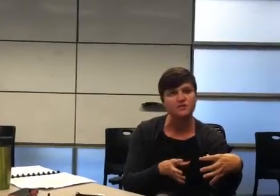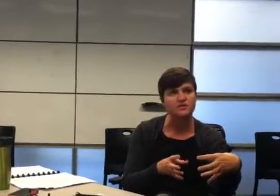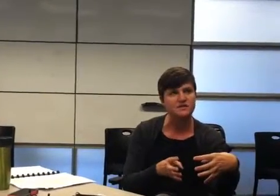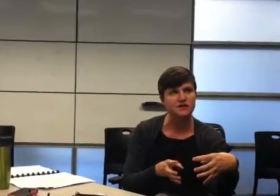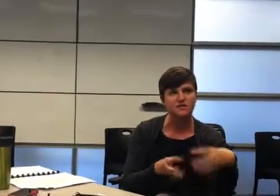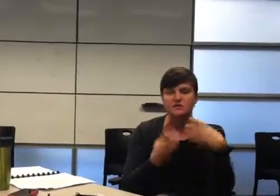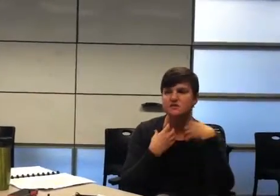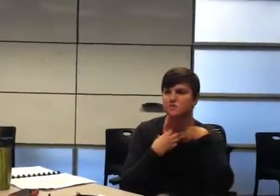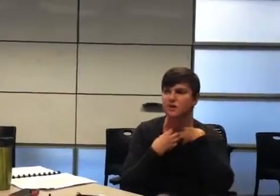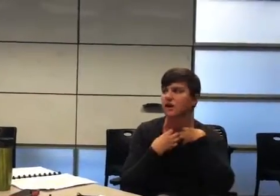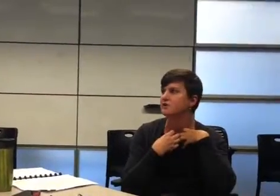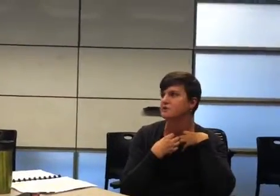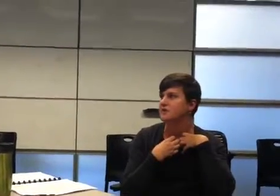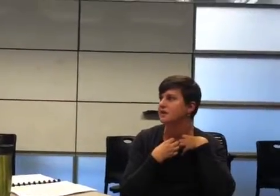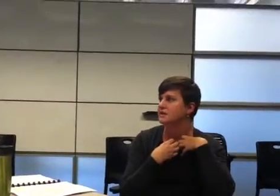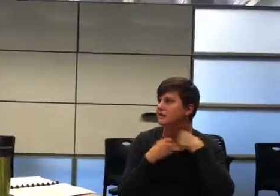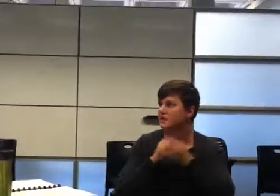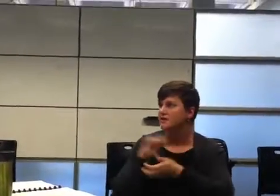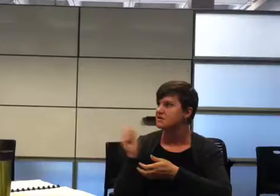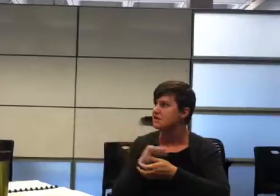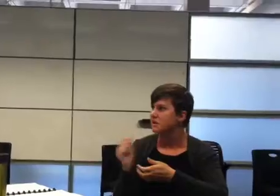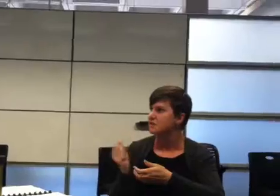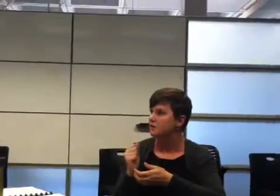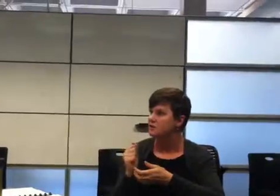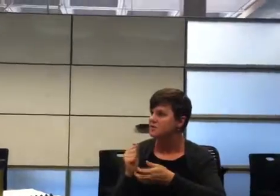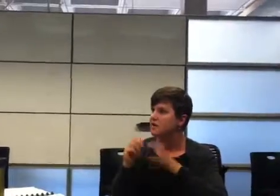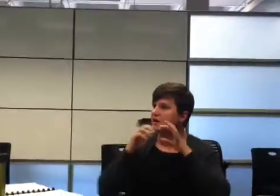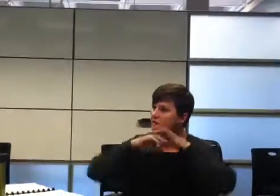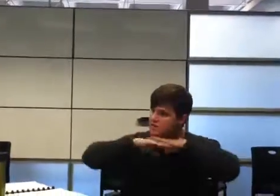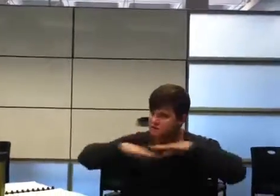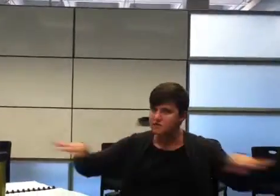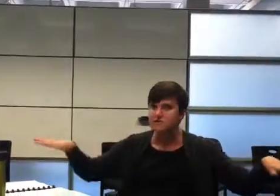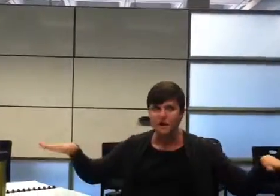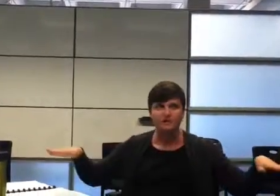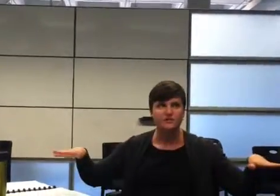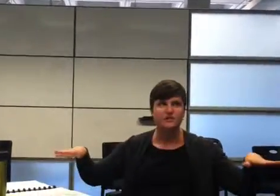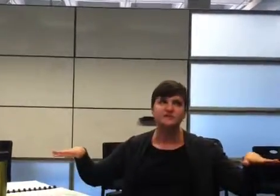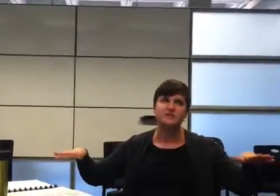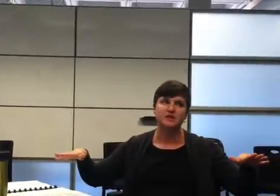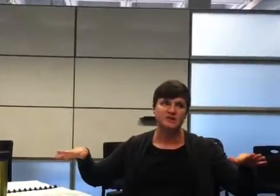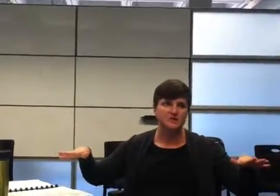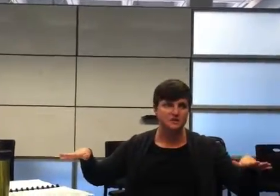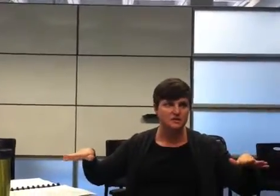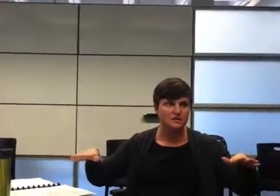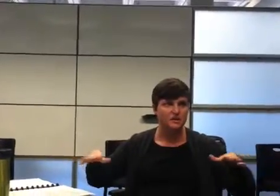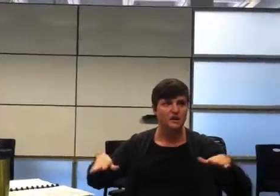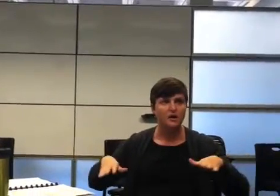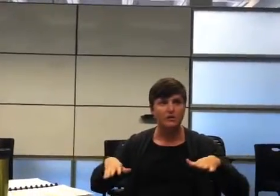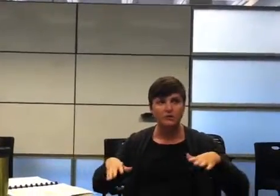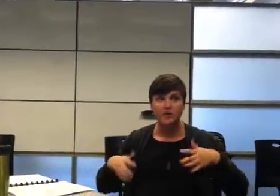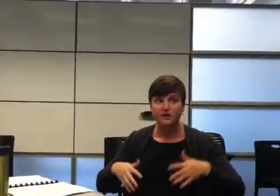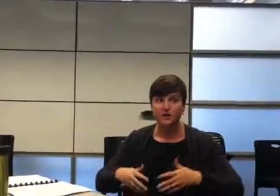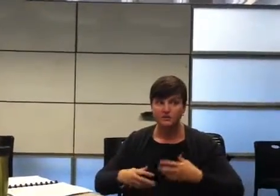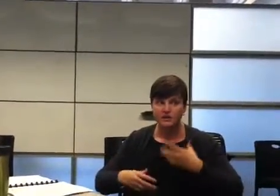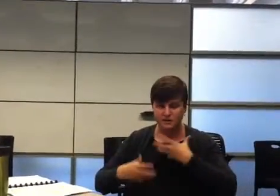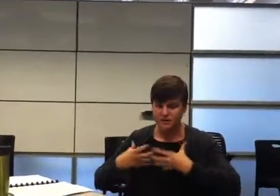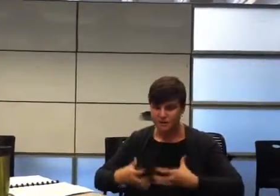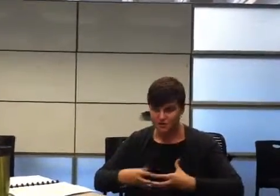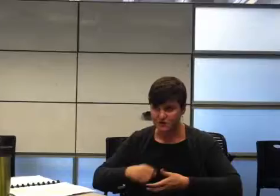regular discussions where I don't say anything, I just take notes. And the students talk for 50 minutes. And my goal is to keep a straight